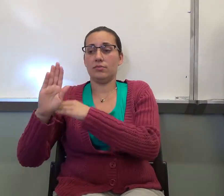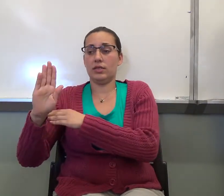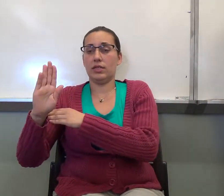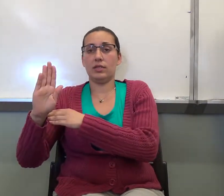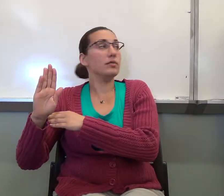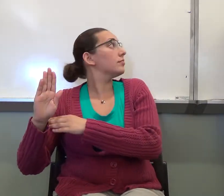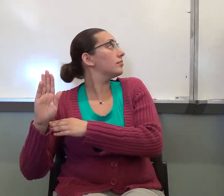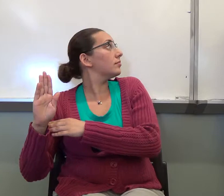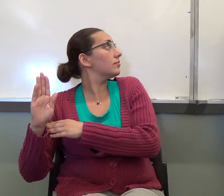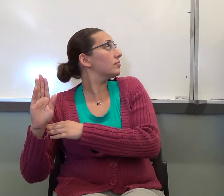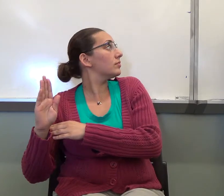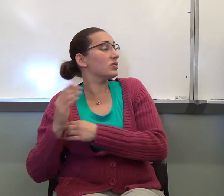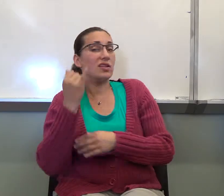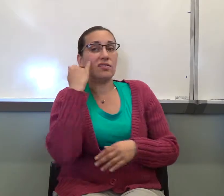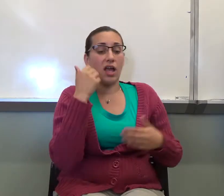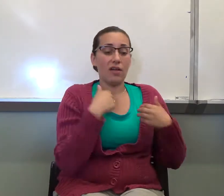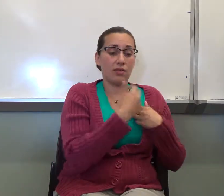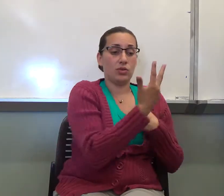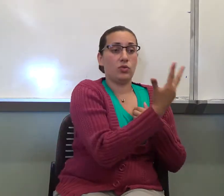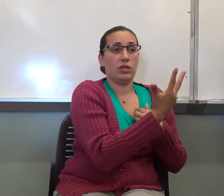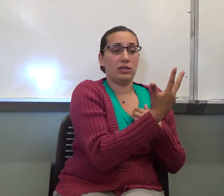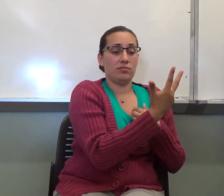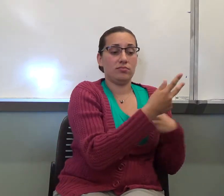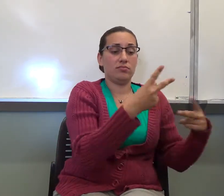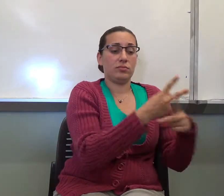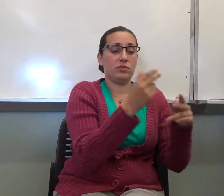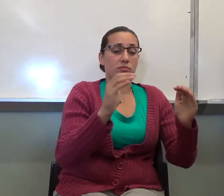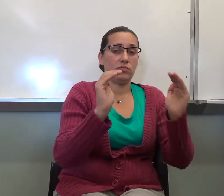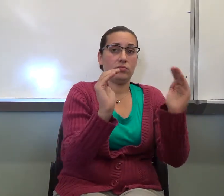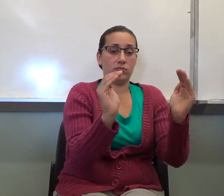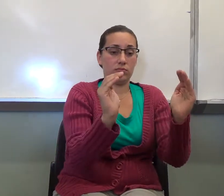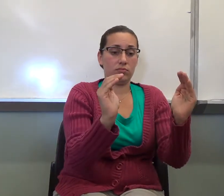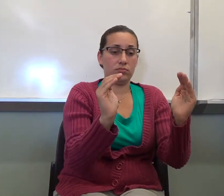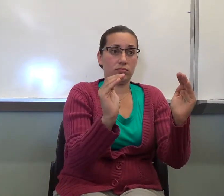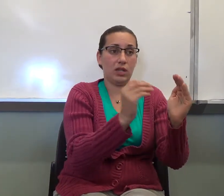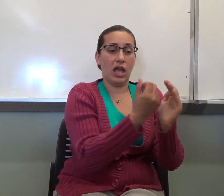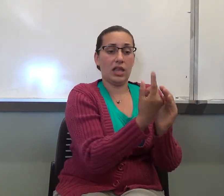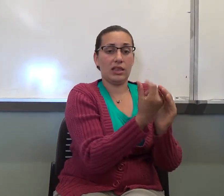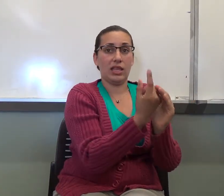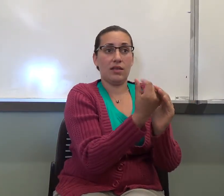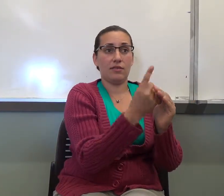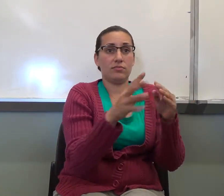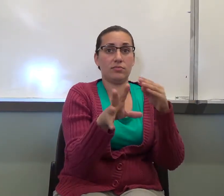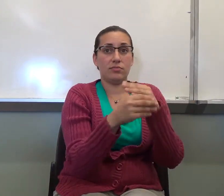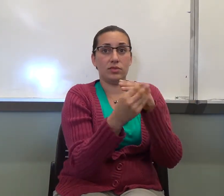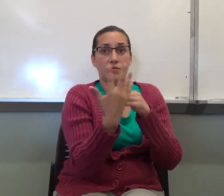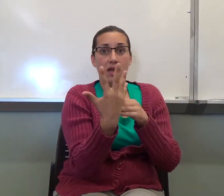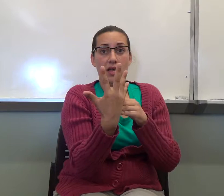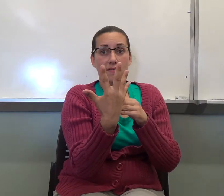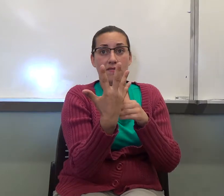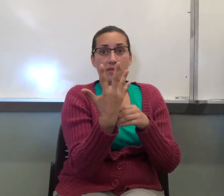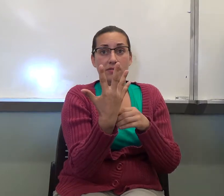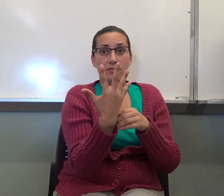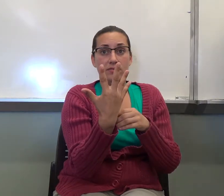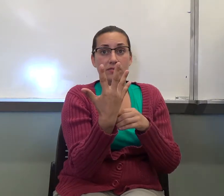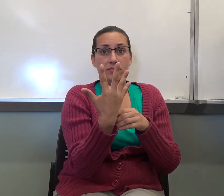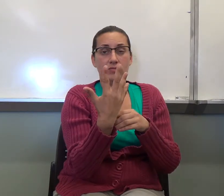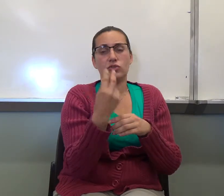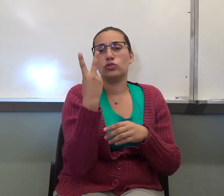I had something like this, 3 multiplied by the sum of 11 plus 5. I have two ways I can do that. One